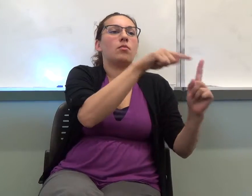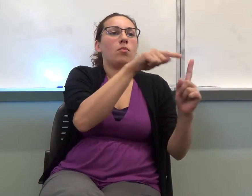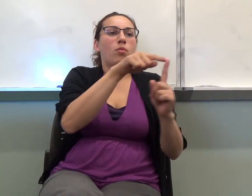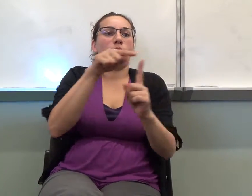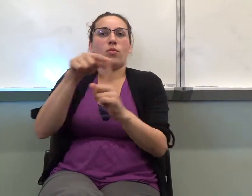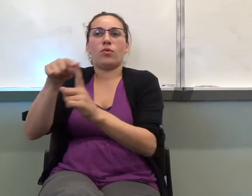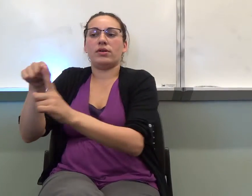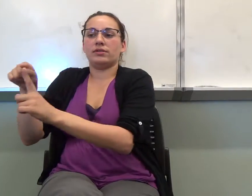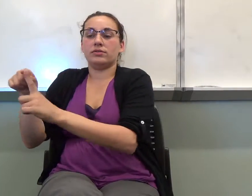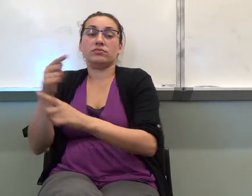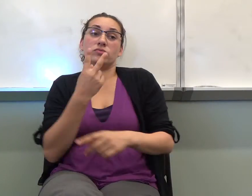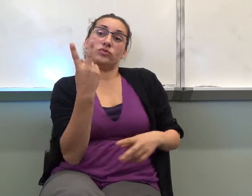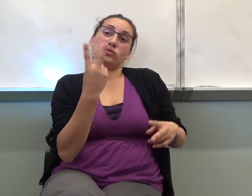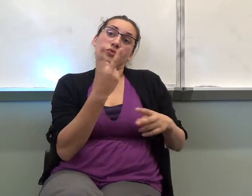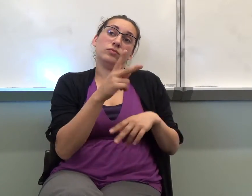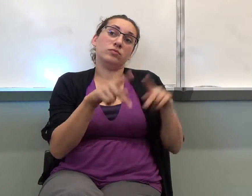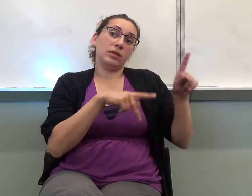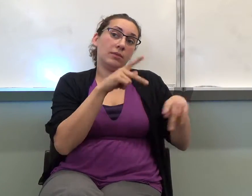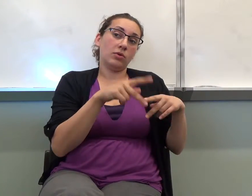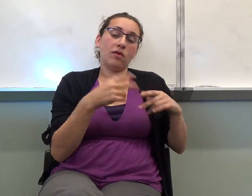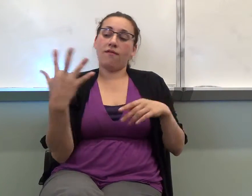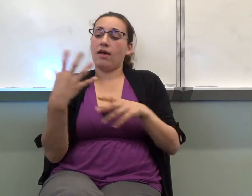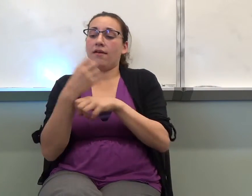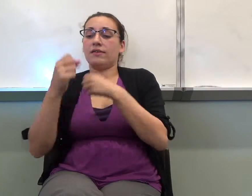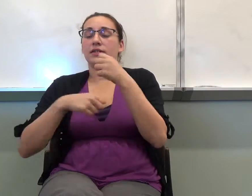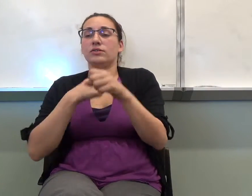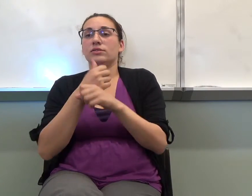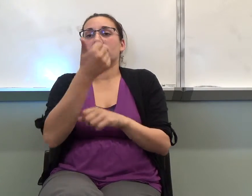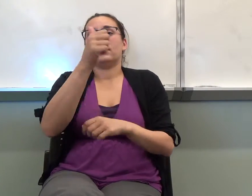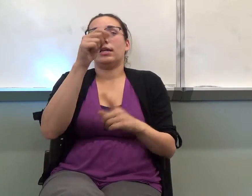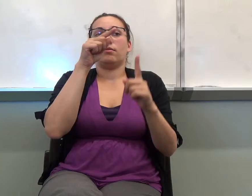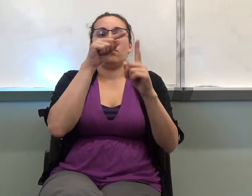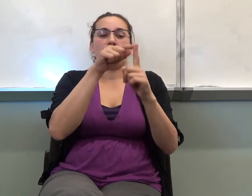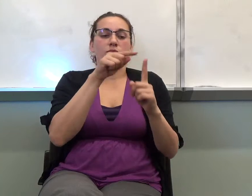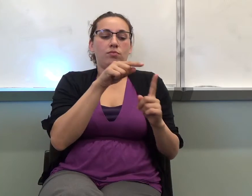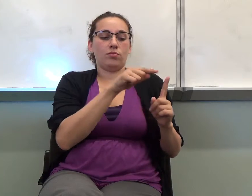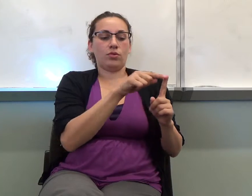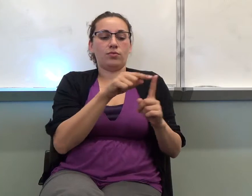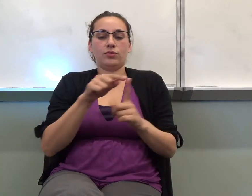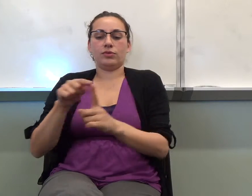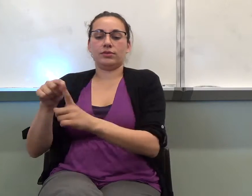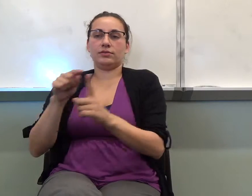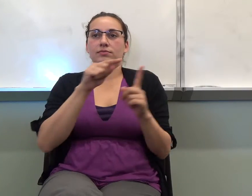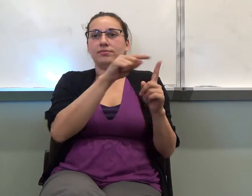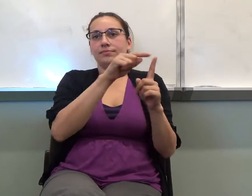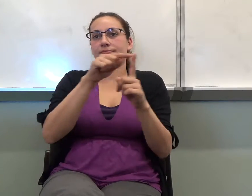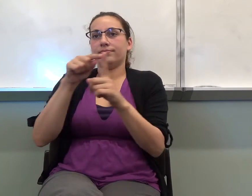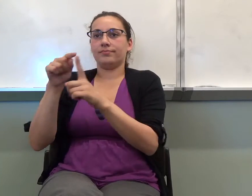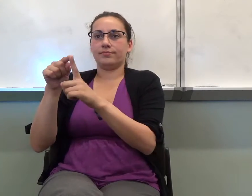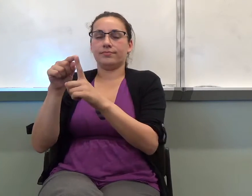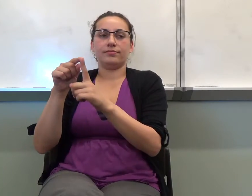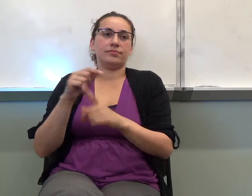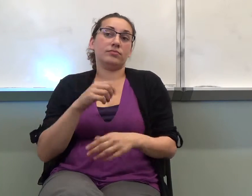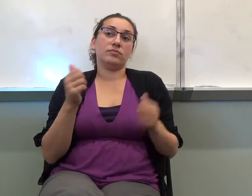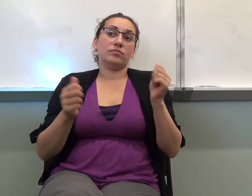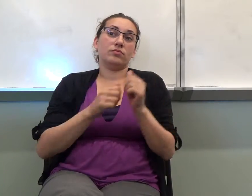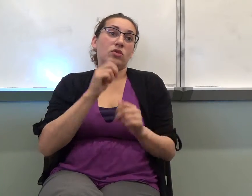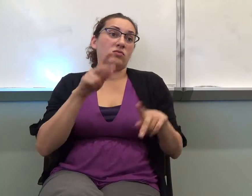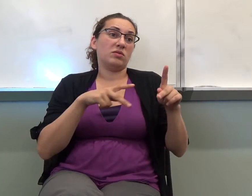types of people, 5 years, 10 points. That's not a big deal. And most people have the ability to look at something like